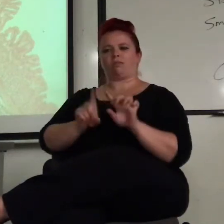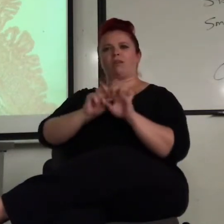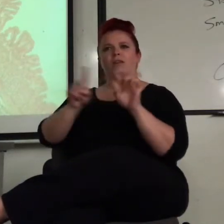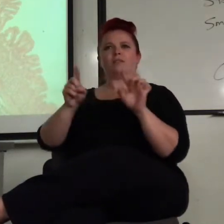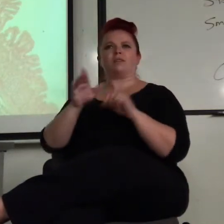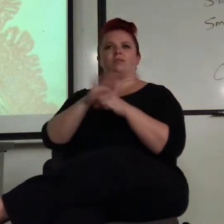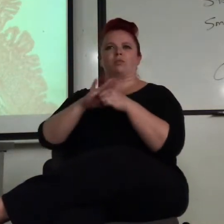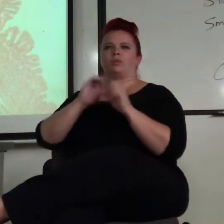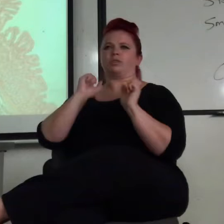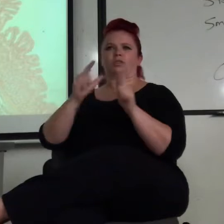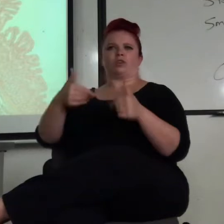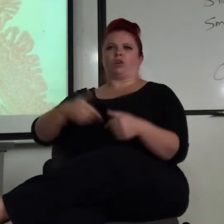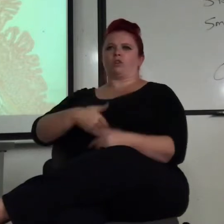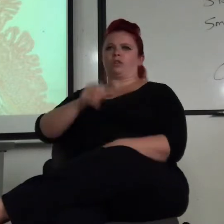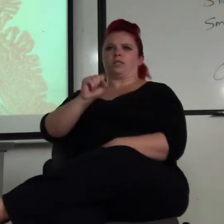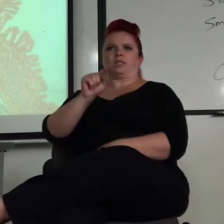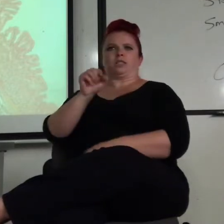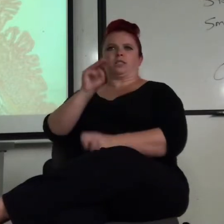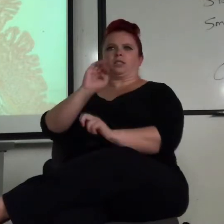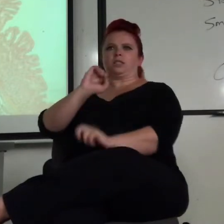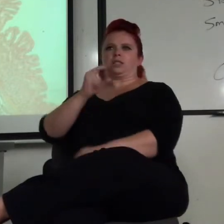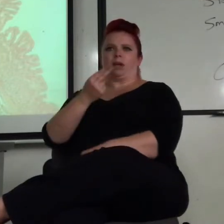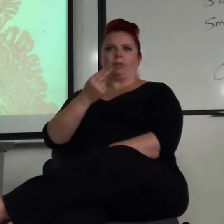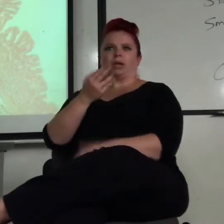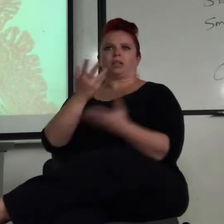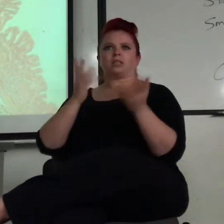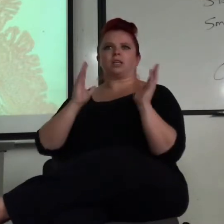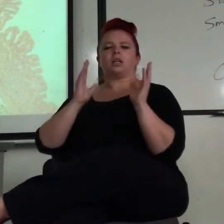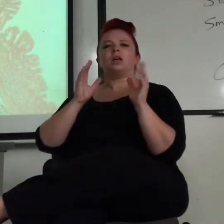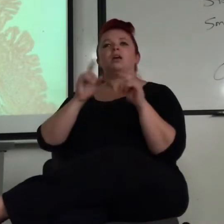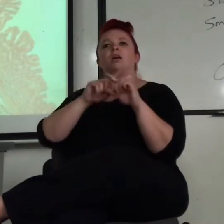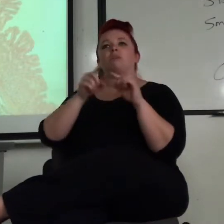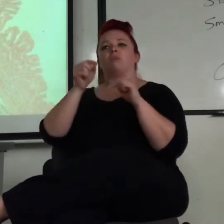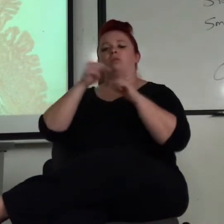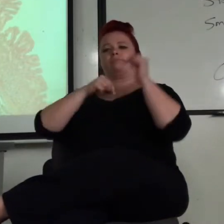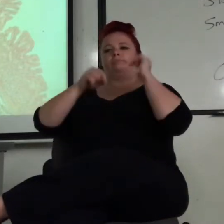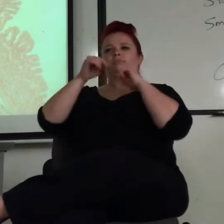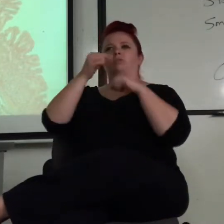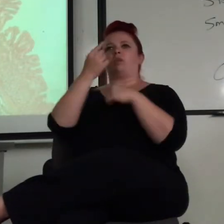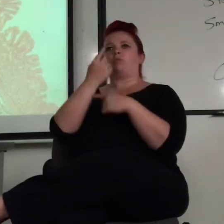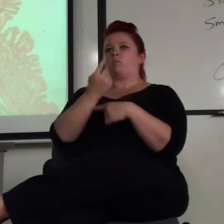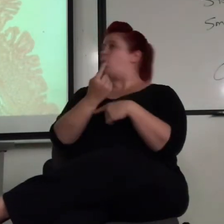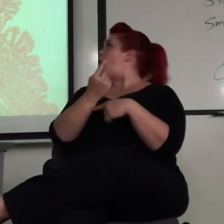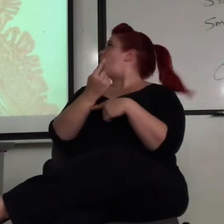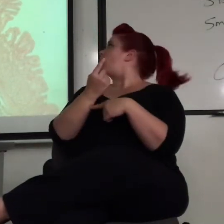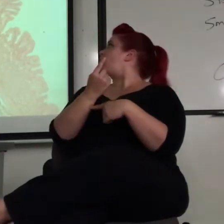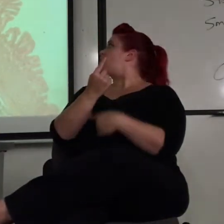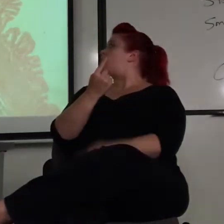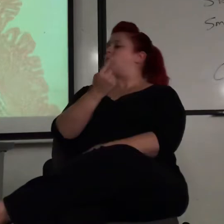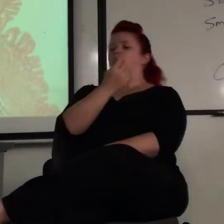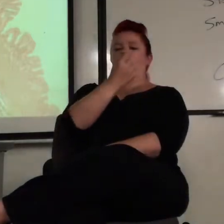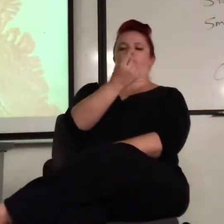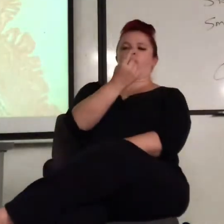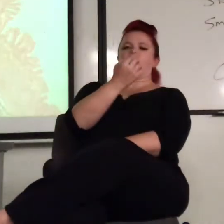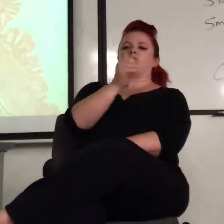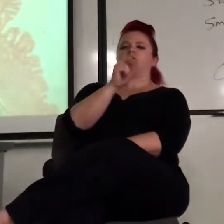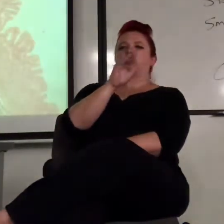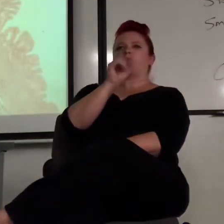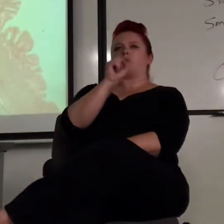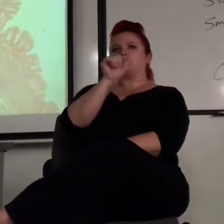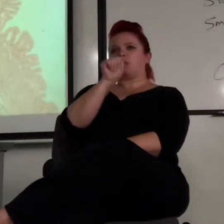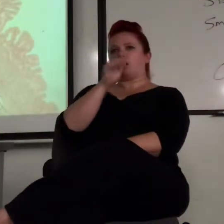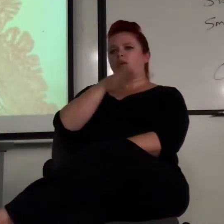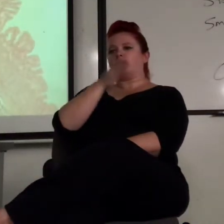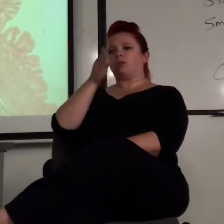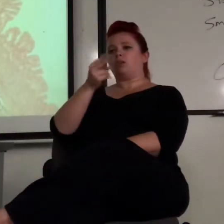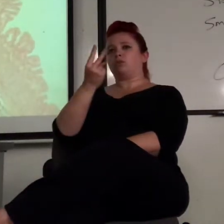stomach. However, going in reverse, 1, serosa, 2, muscularis externa,